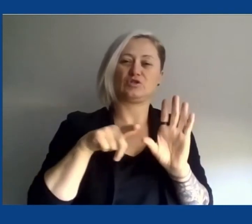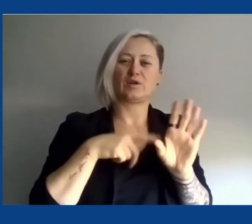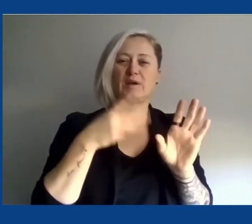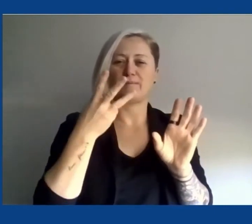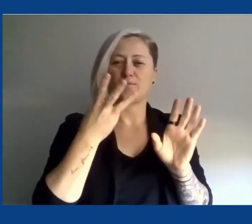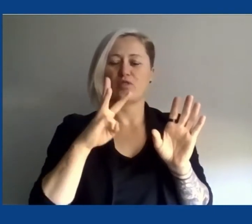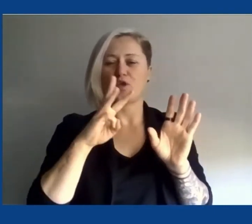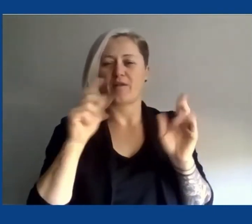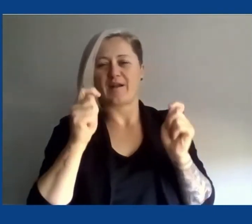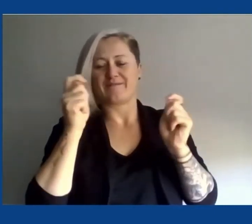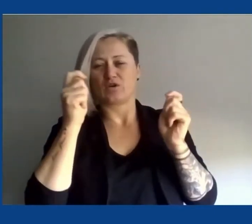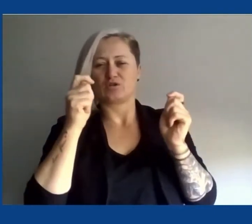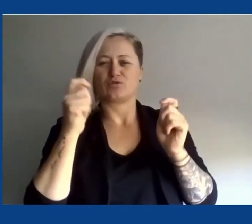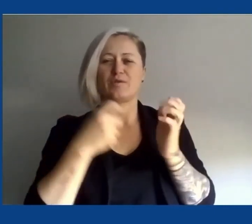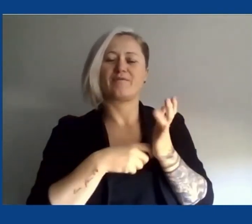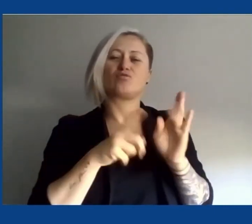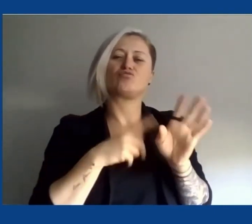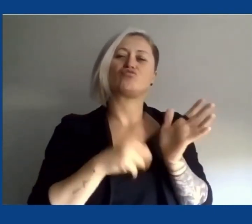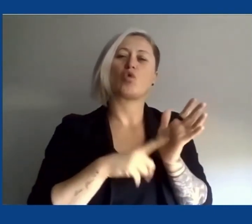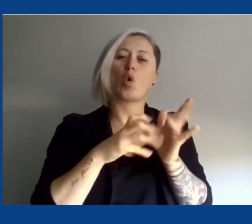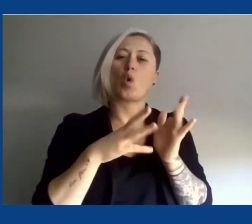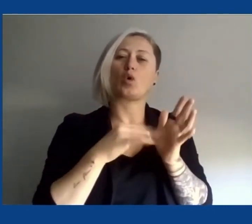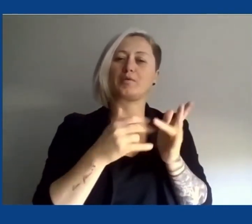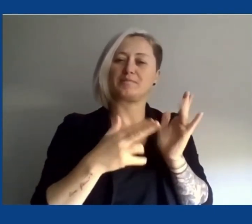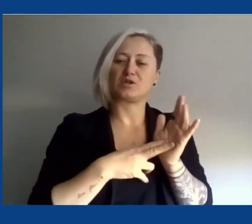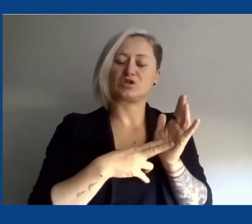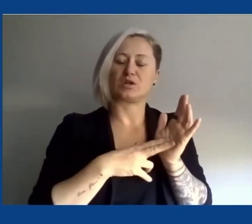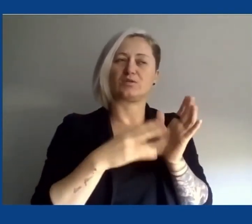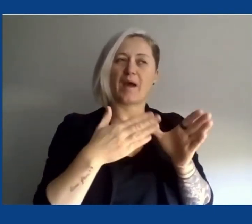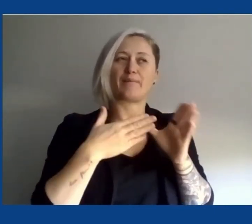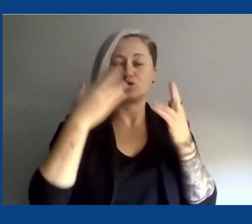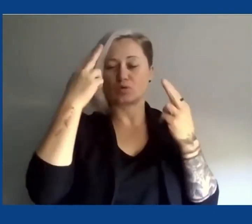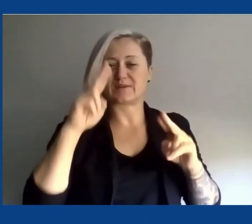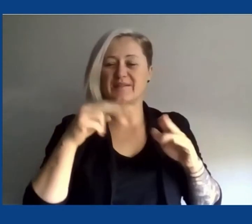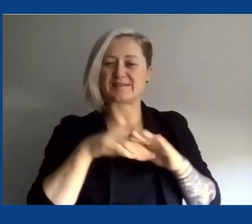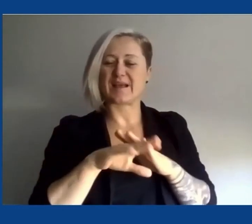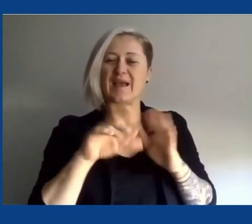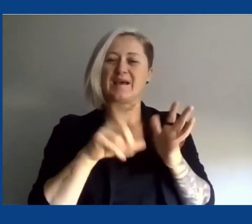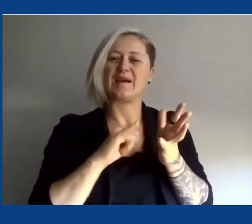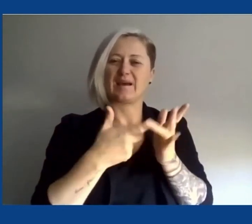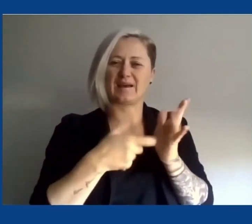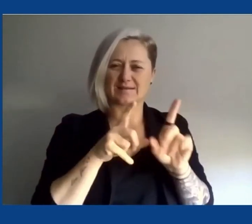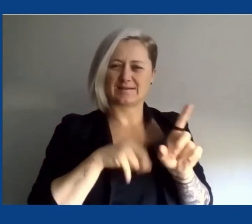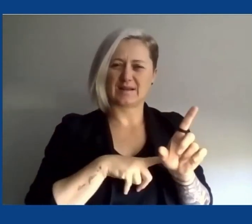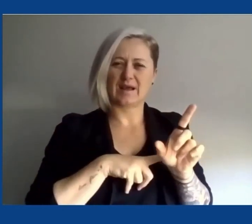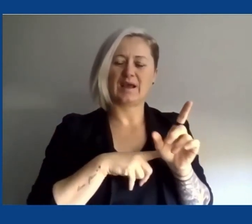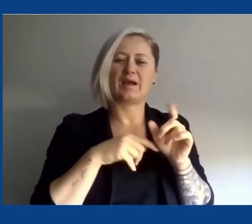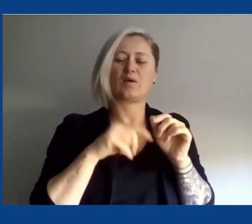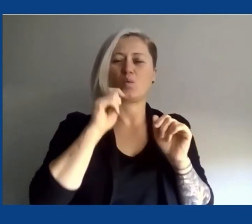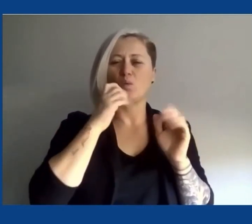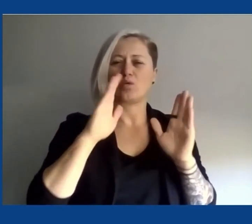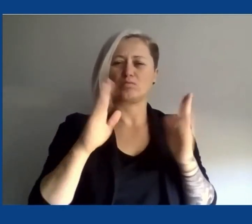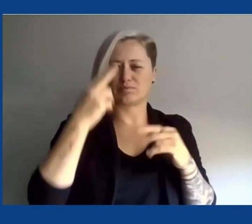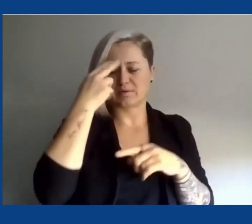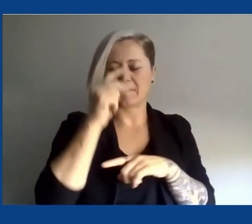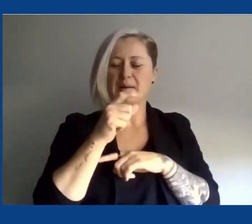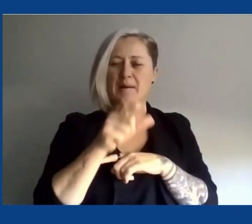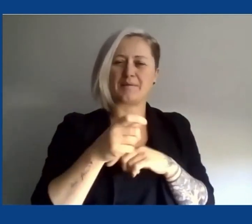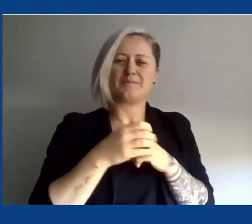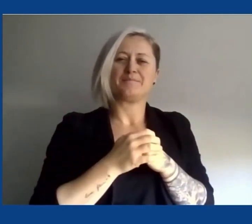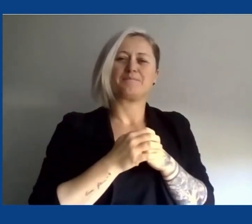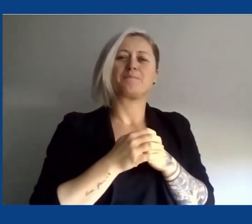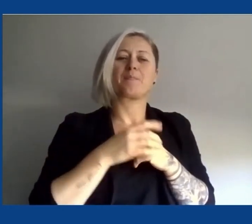Royal Commission into Aboriginal Deaths in Custody, which I'll call Rikki from here on. And for our people, things are worse